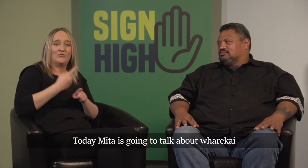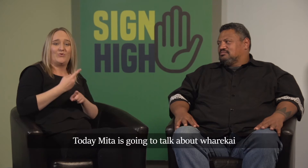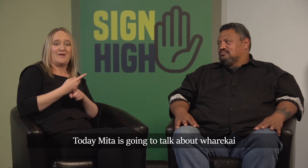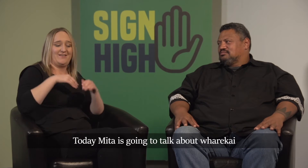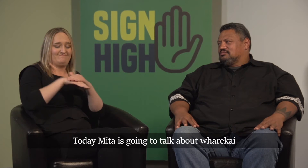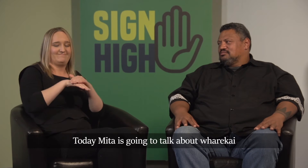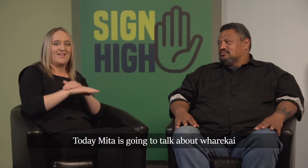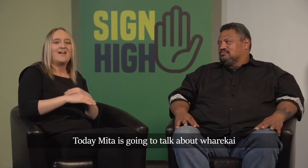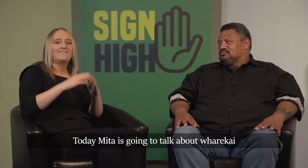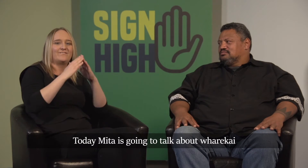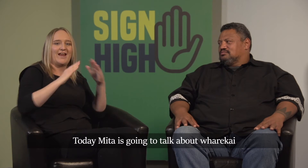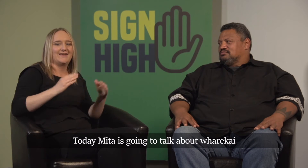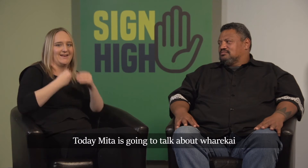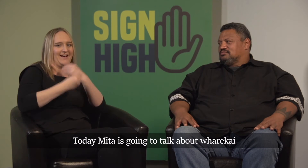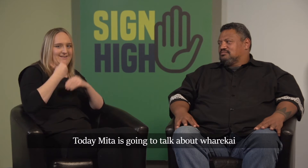Today, Mita is going to talk about wharekai